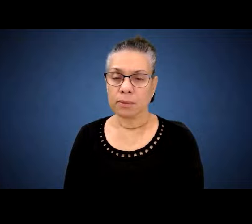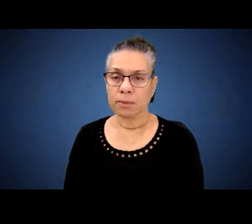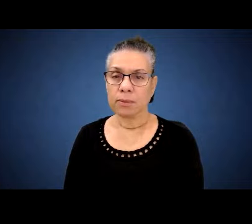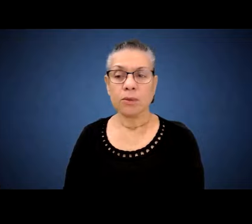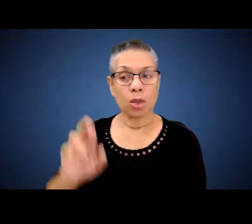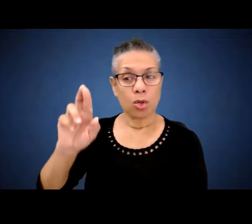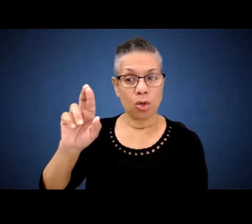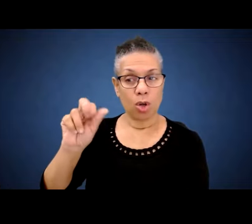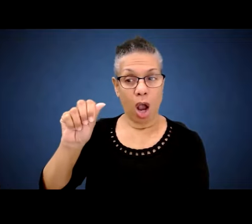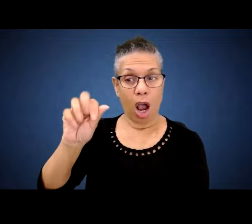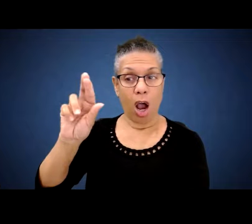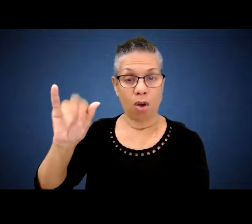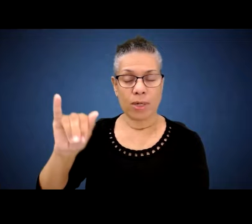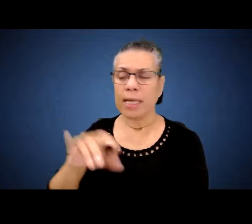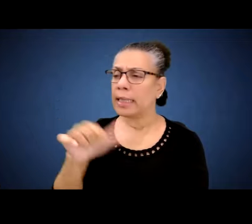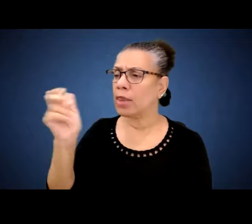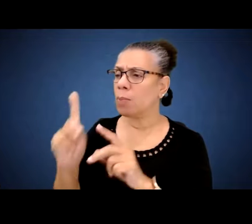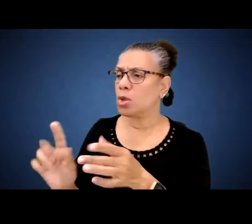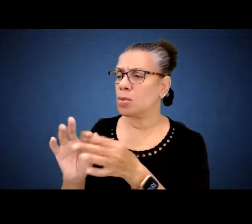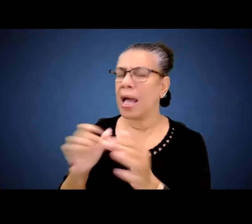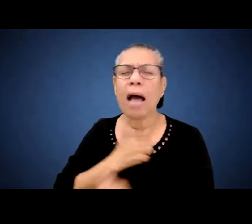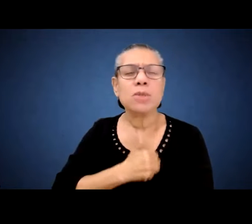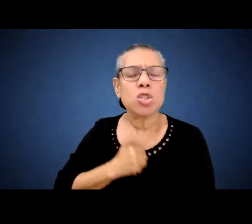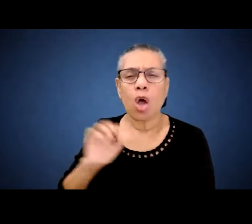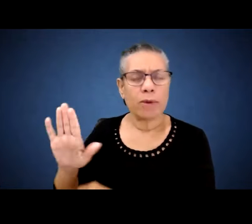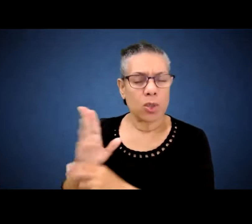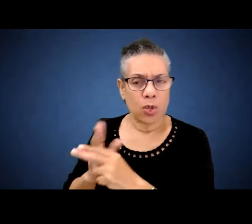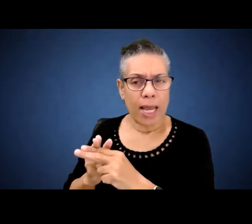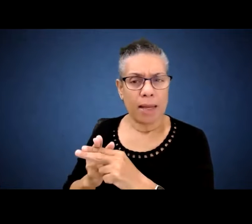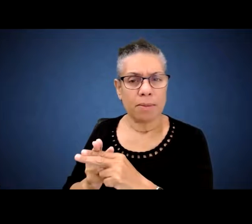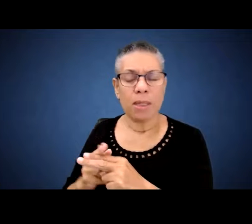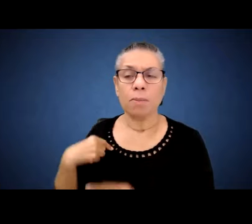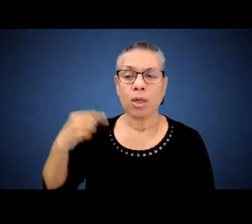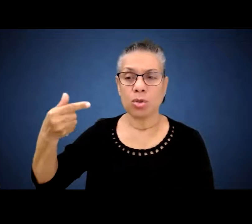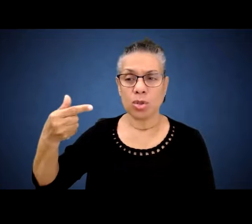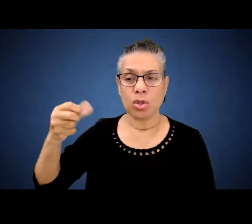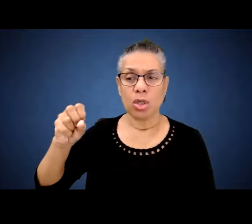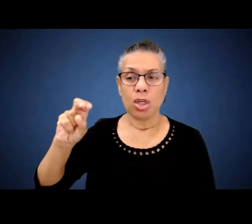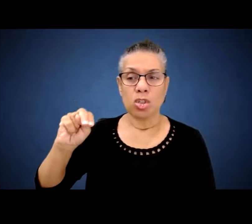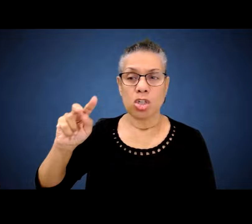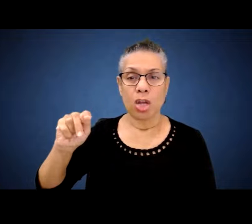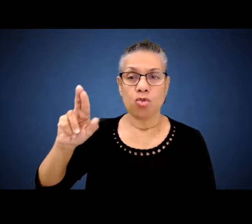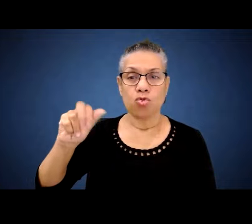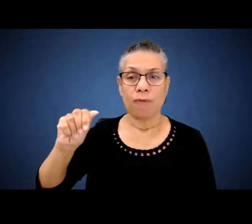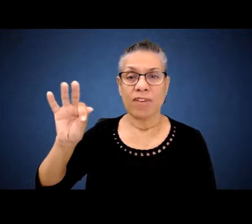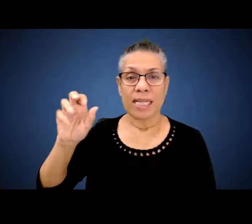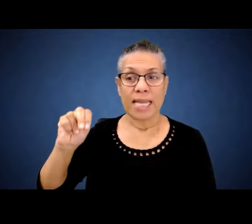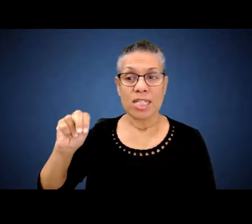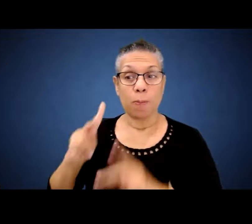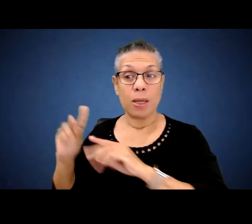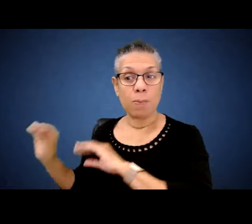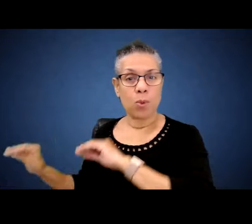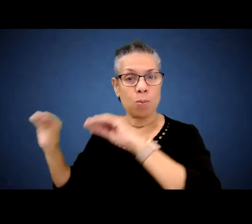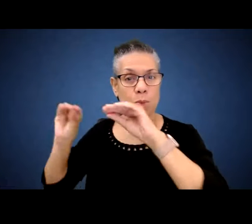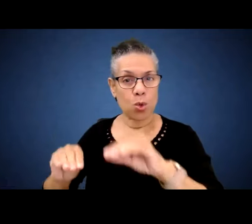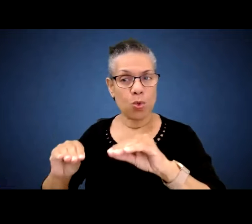The other one was brought up by someone else. I'm sorry, I don't remember her name, but with gentrification, you have people moving in and the